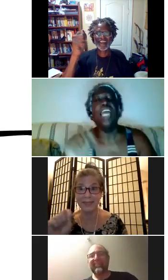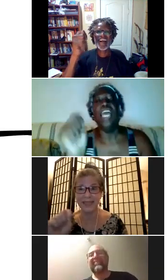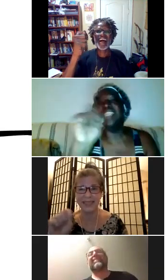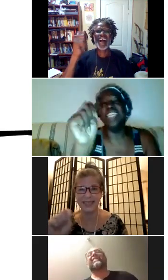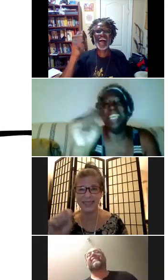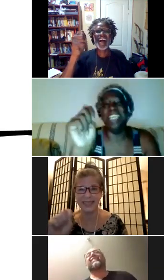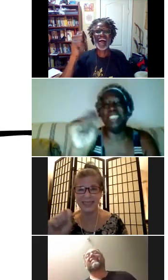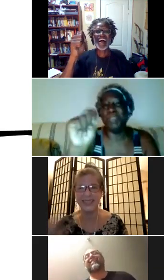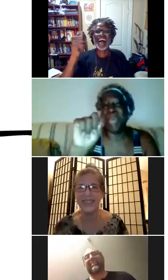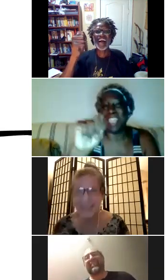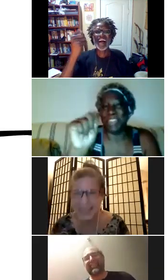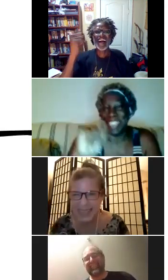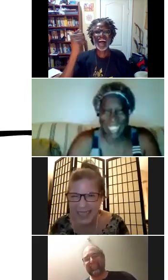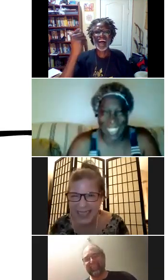fine.